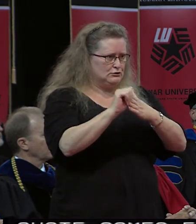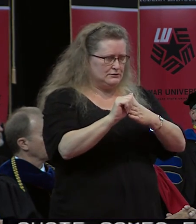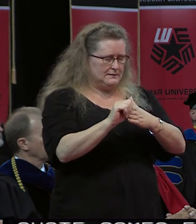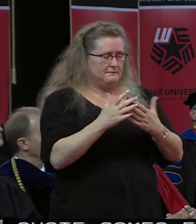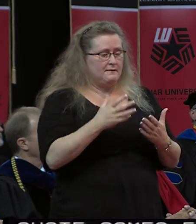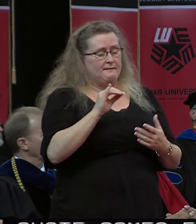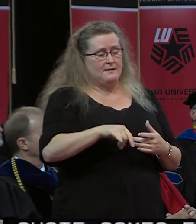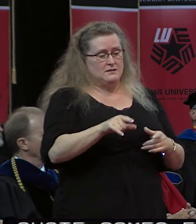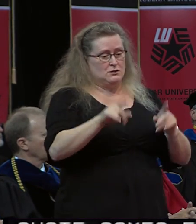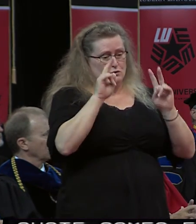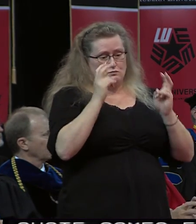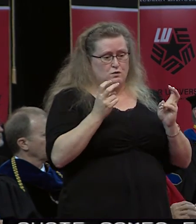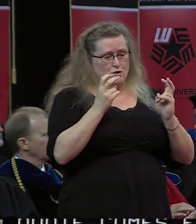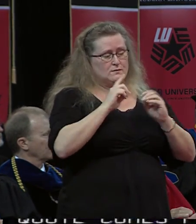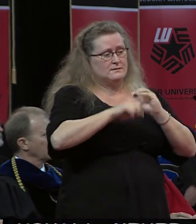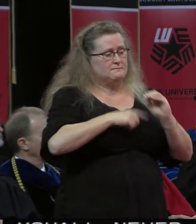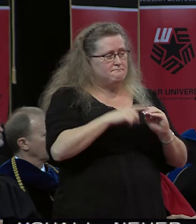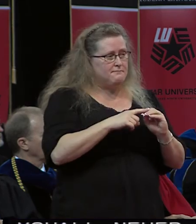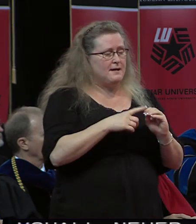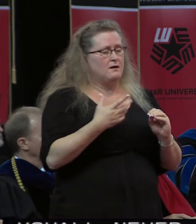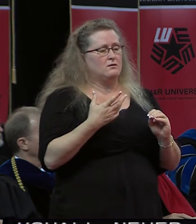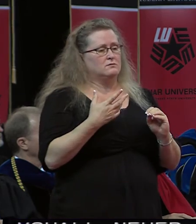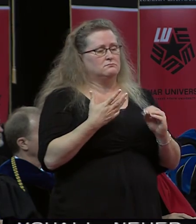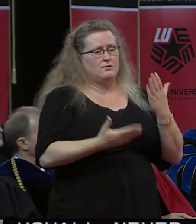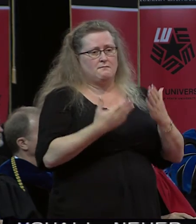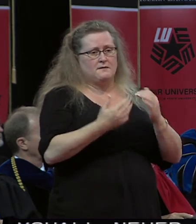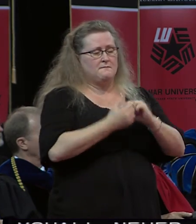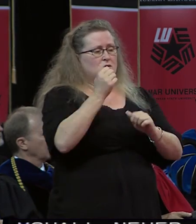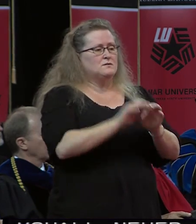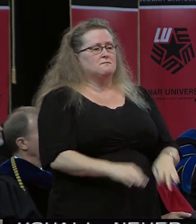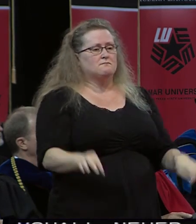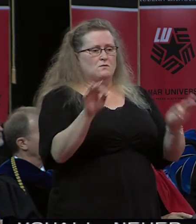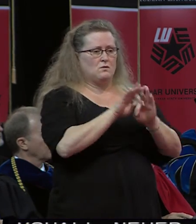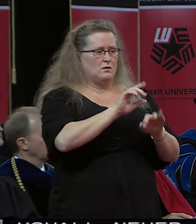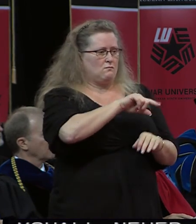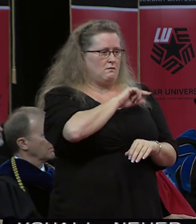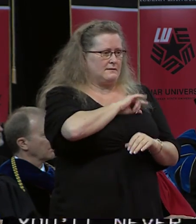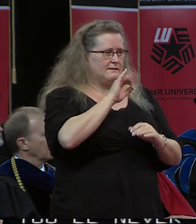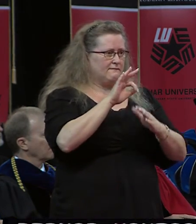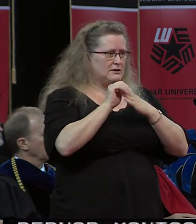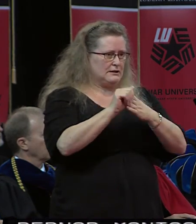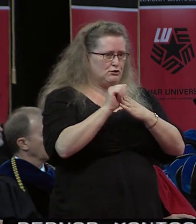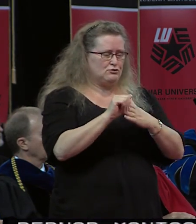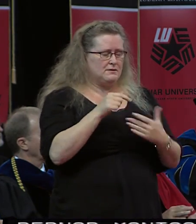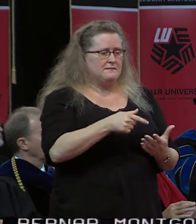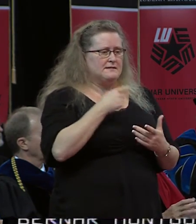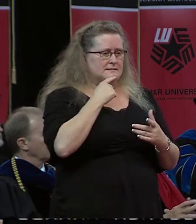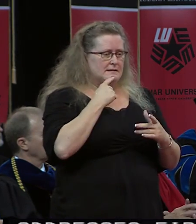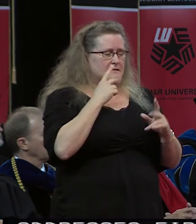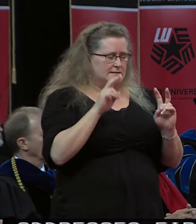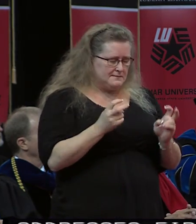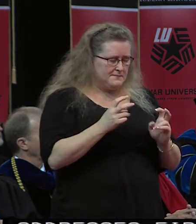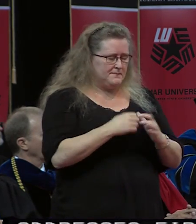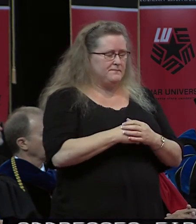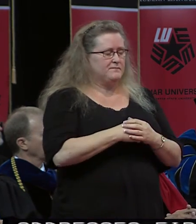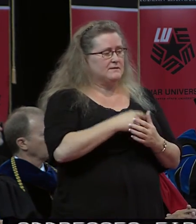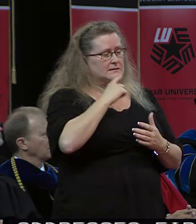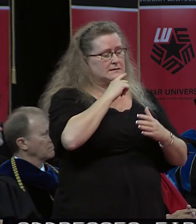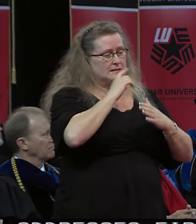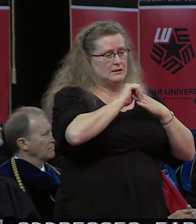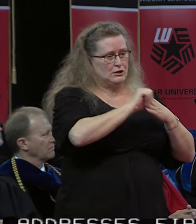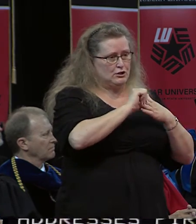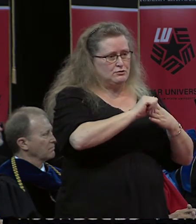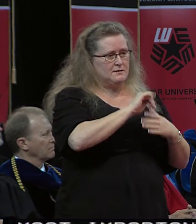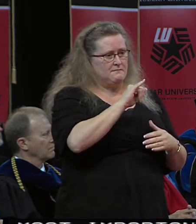And the quote addresses first and probably the most important quality of leadership. It goes like this, so hang in there with me with it. It says, leadership